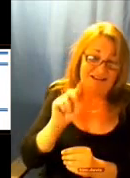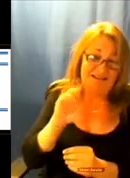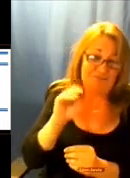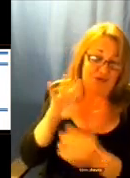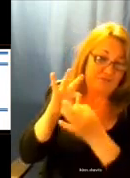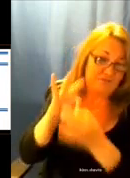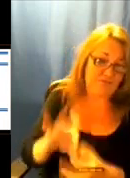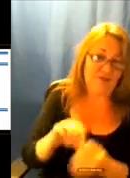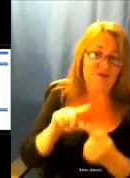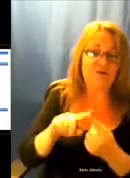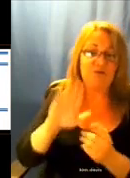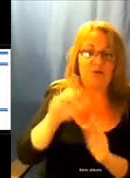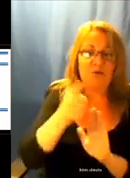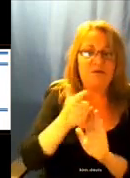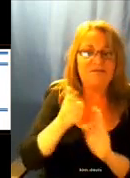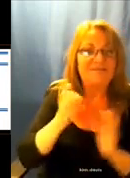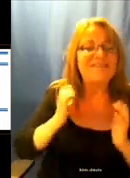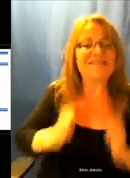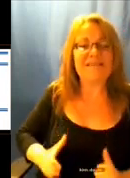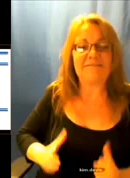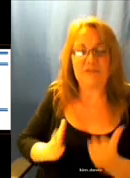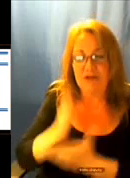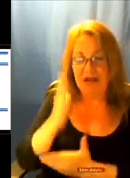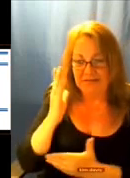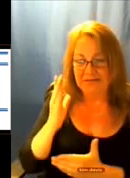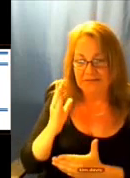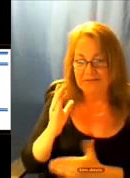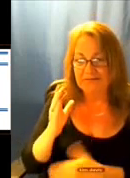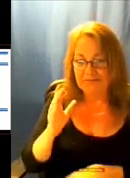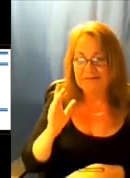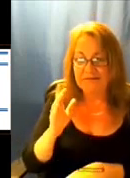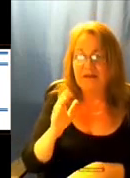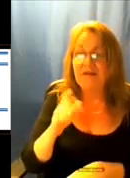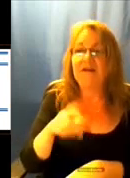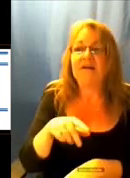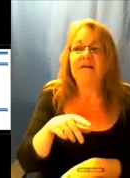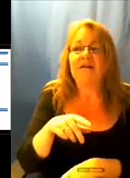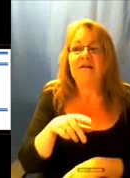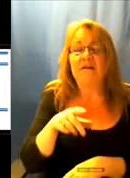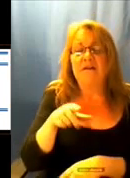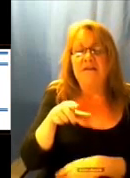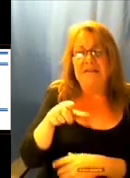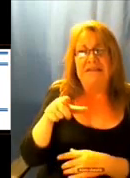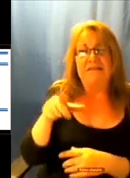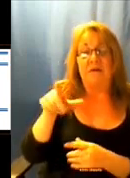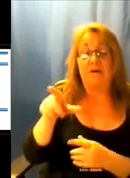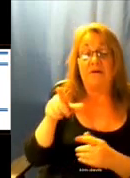Legal history, knowing our history, is very important to relate it with our civil rights.